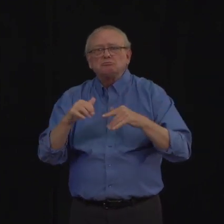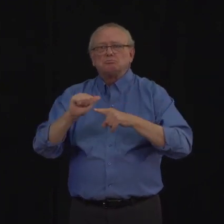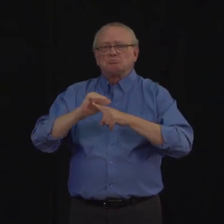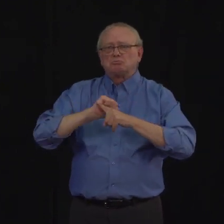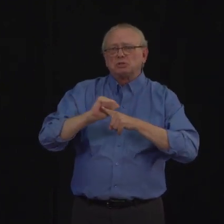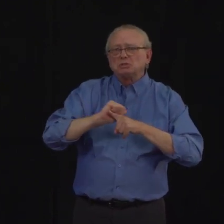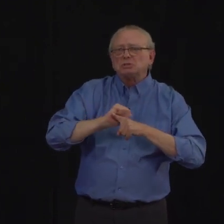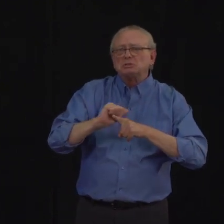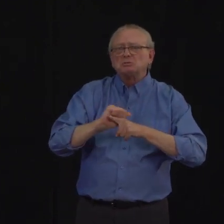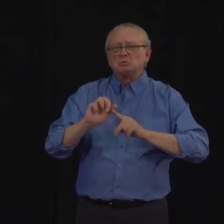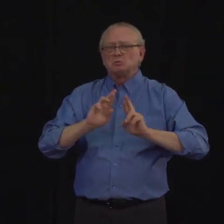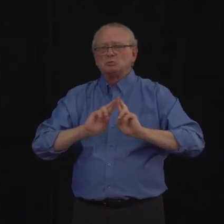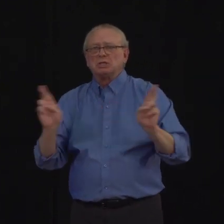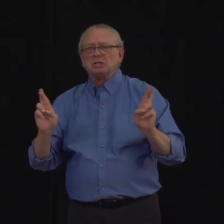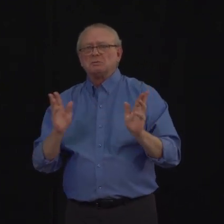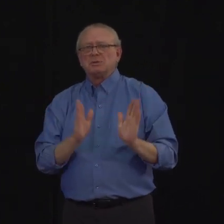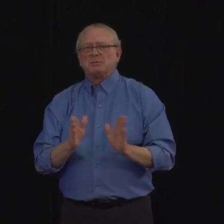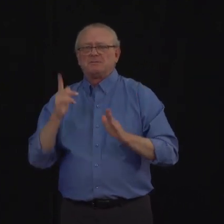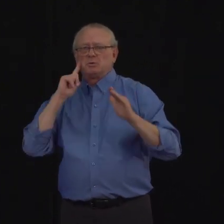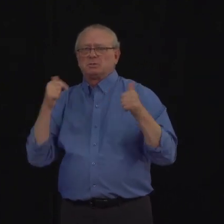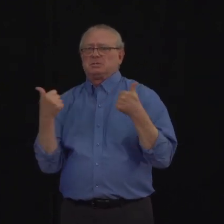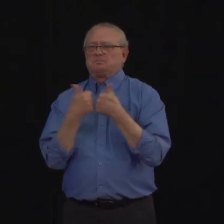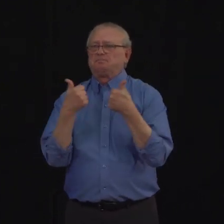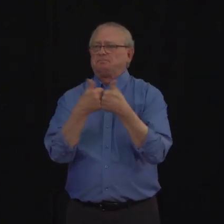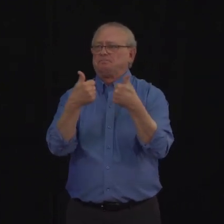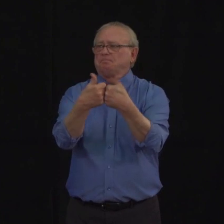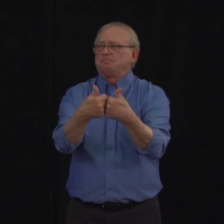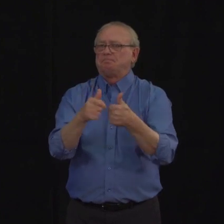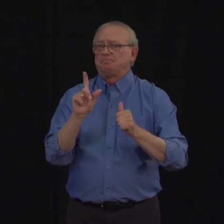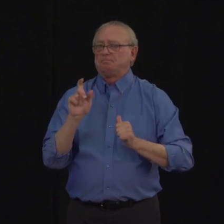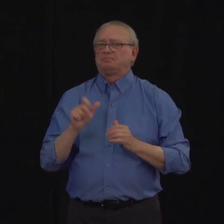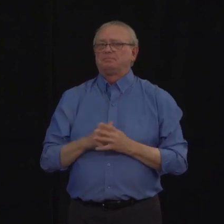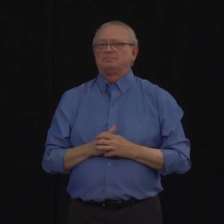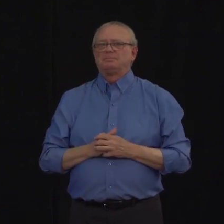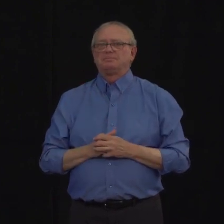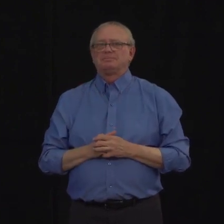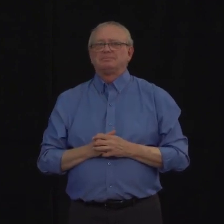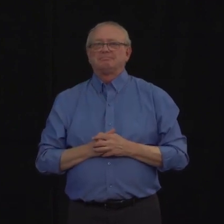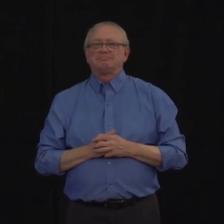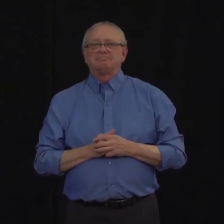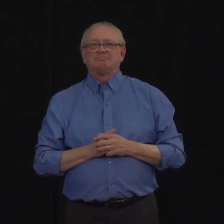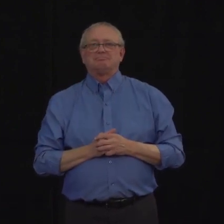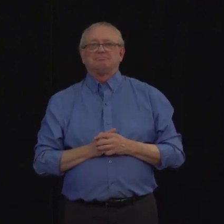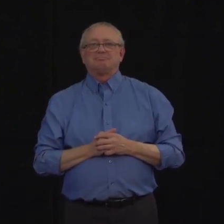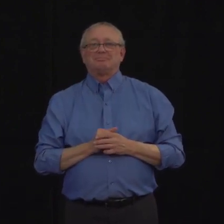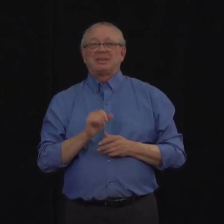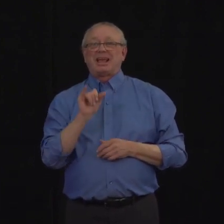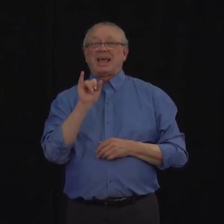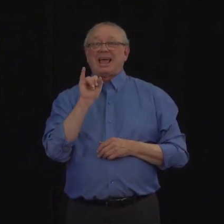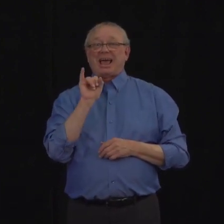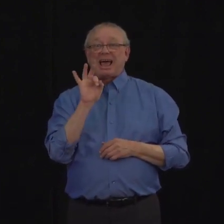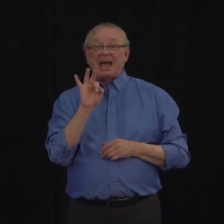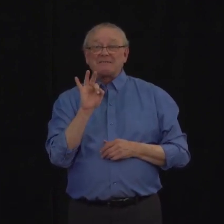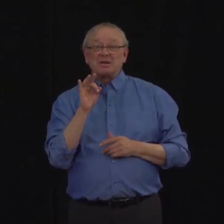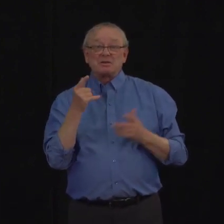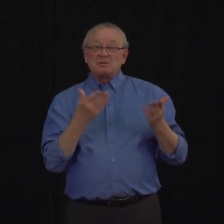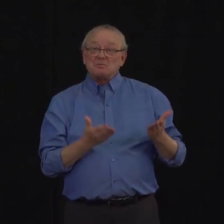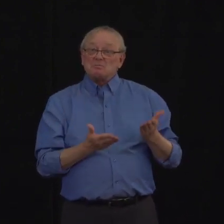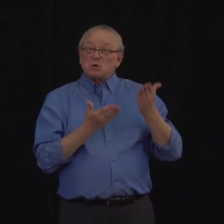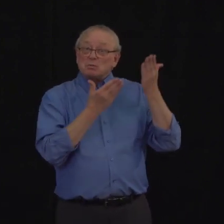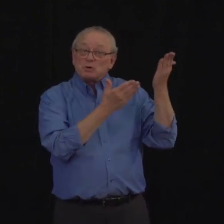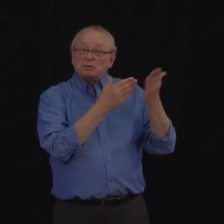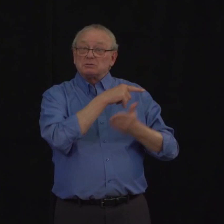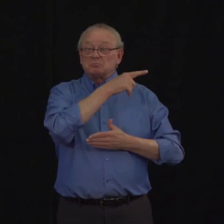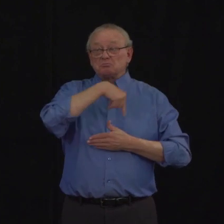So if the proposal were accepted, then the NHL would have to follow public health guidance and